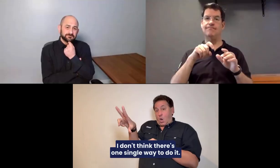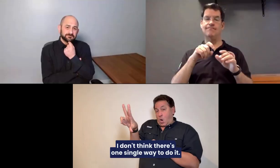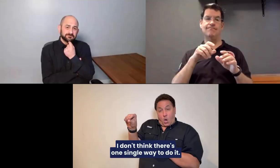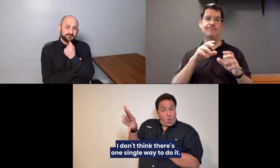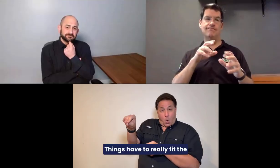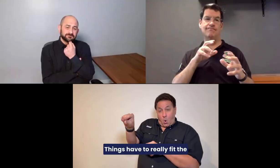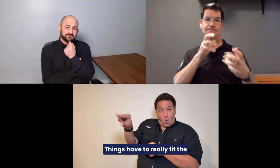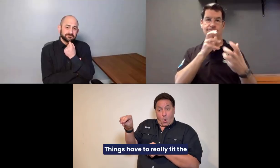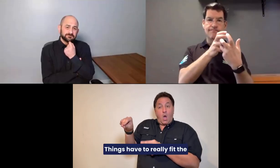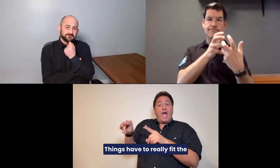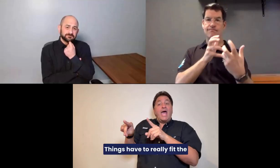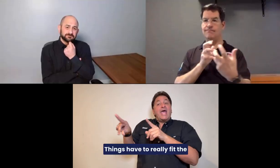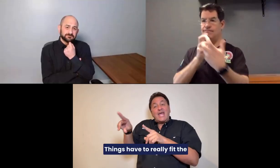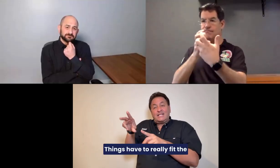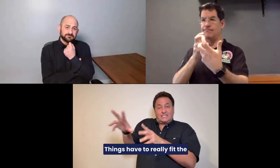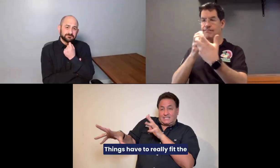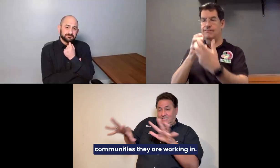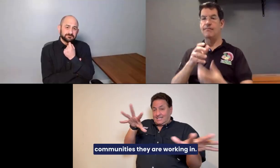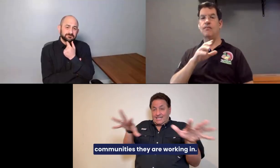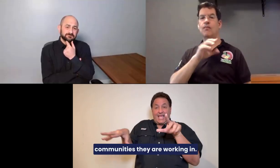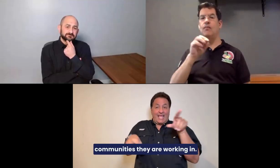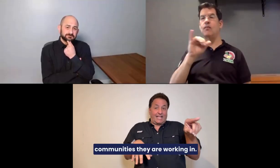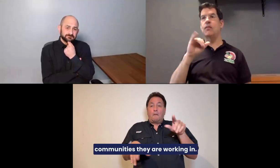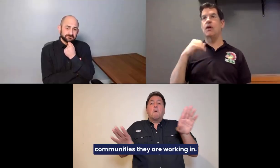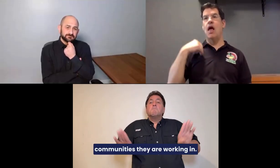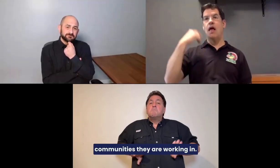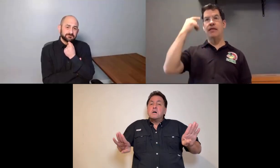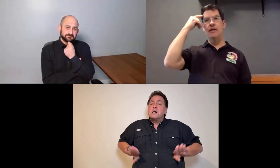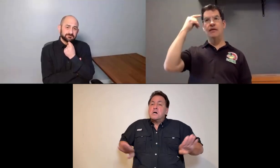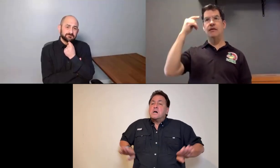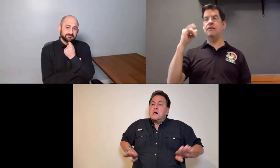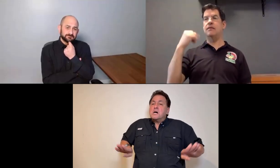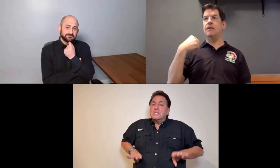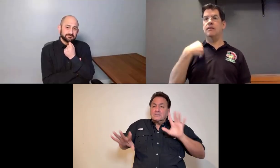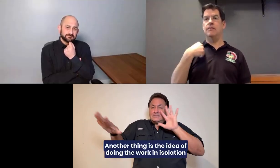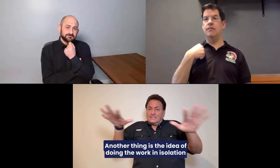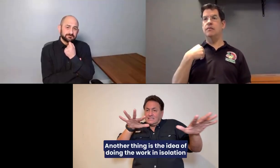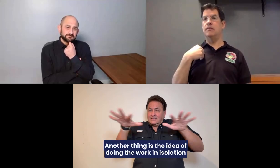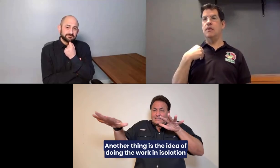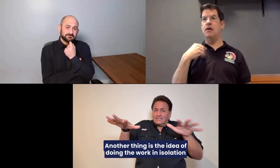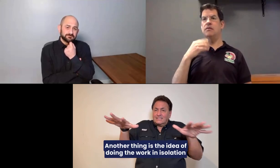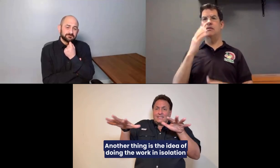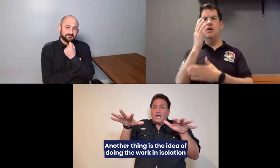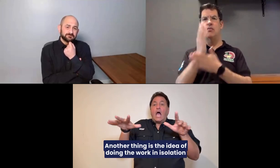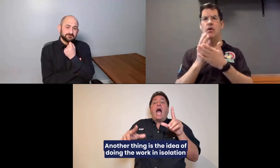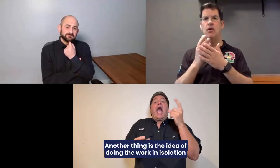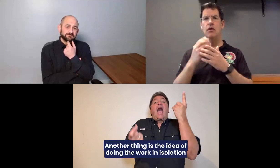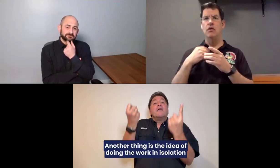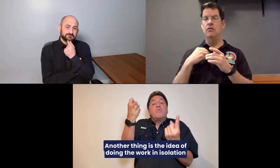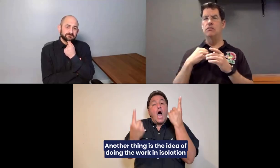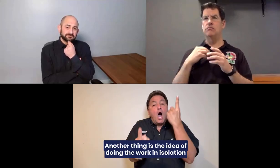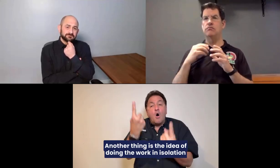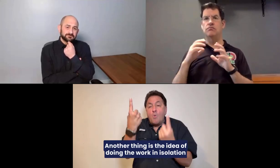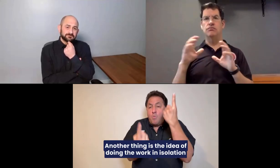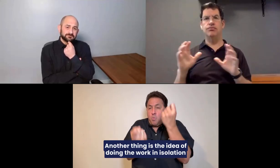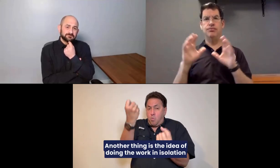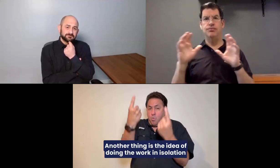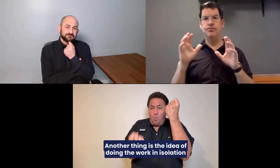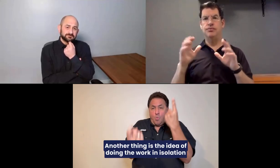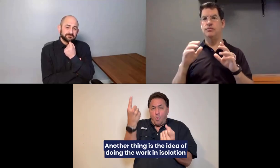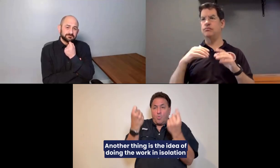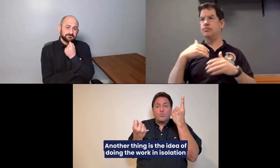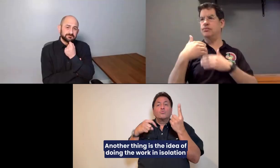it. Things have to really fit the communities they are working in. Another thing is the idea of doing the work